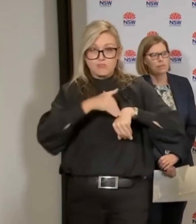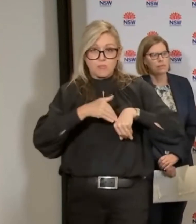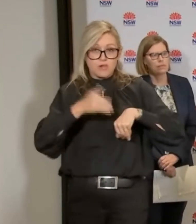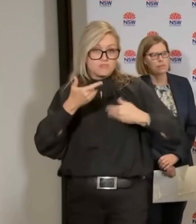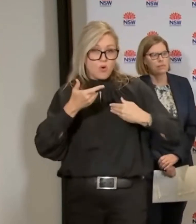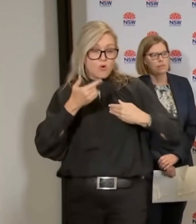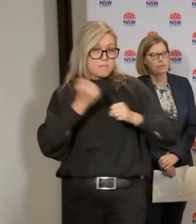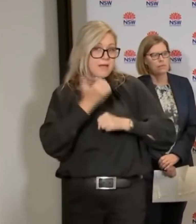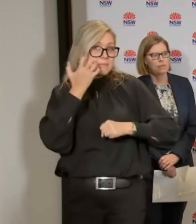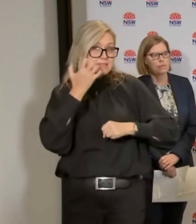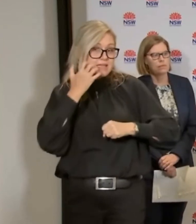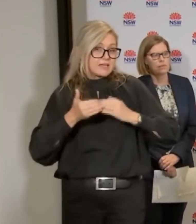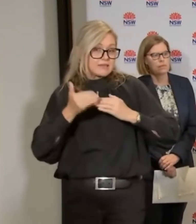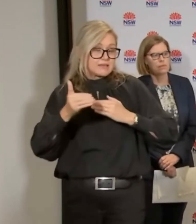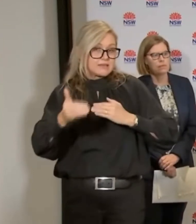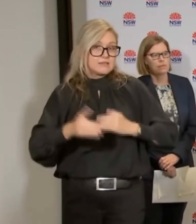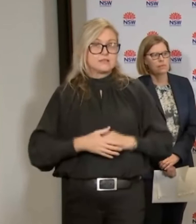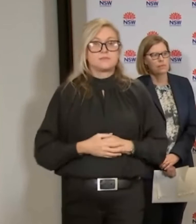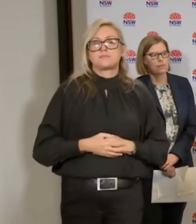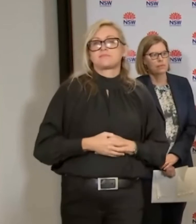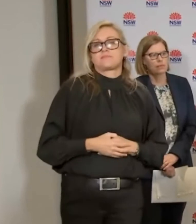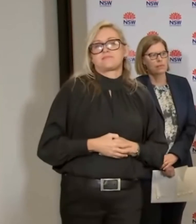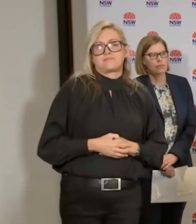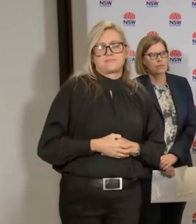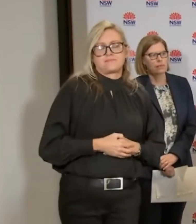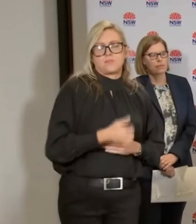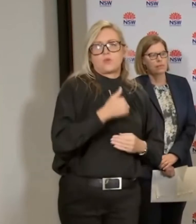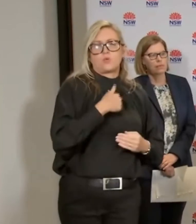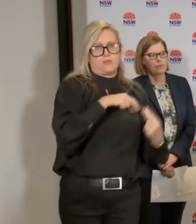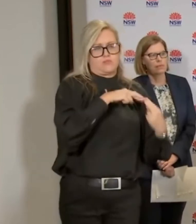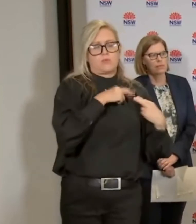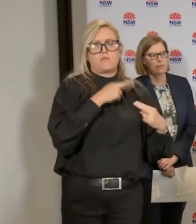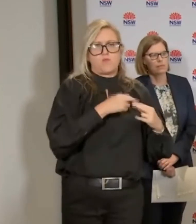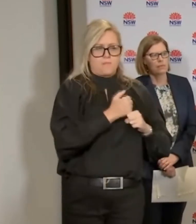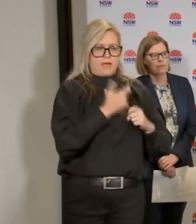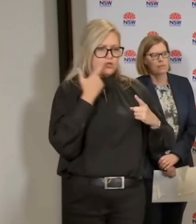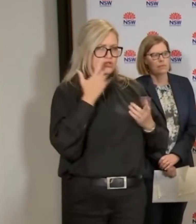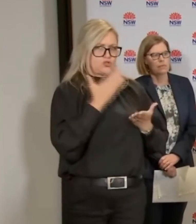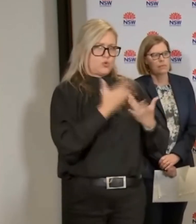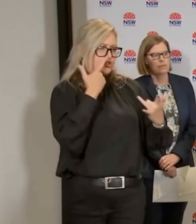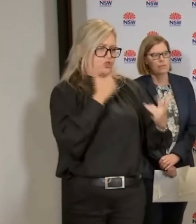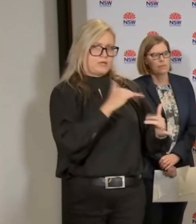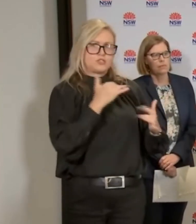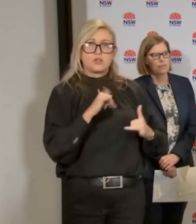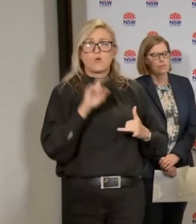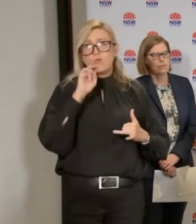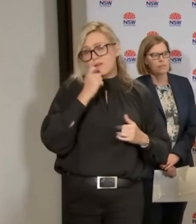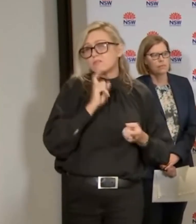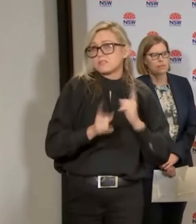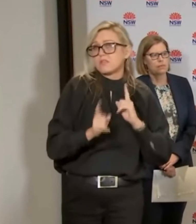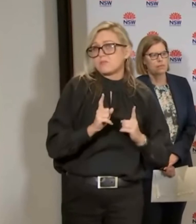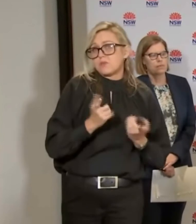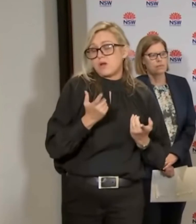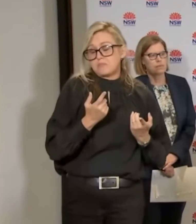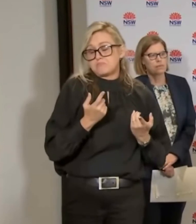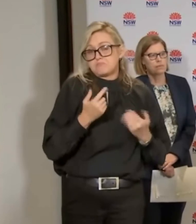make sure that they are checking on those things. And, you know, we are going to have, unfortunately, these hiccups along the way, and I'm sure the